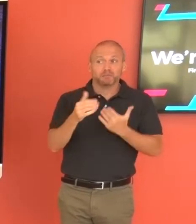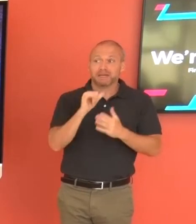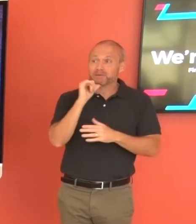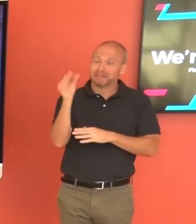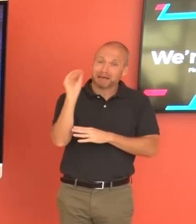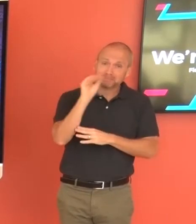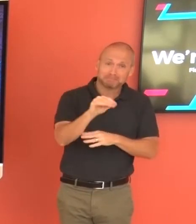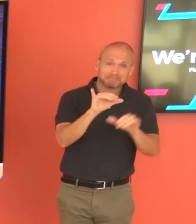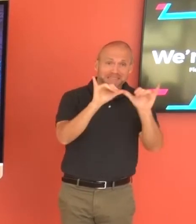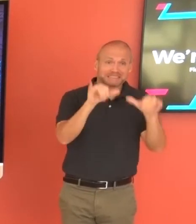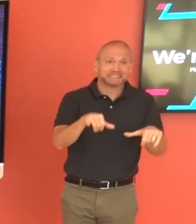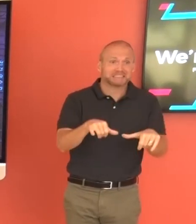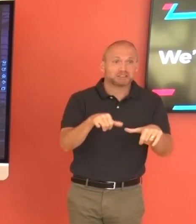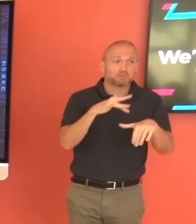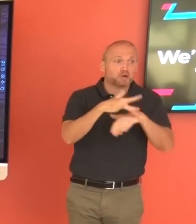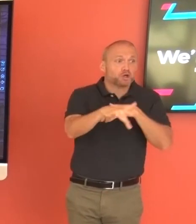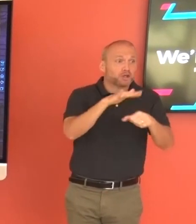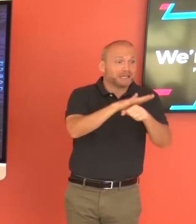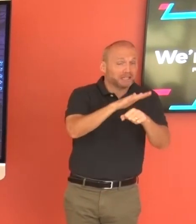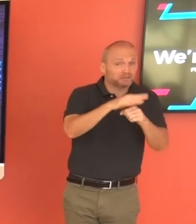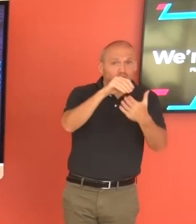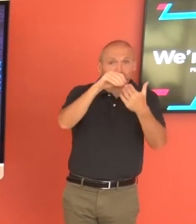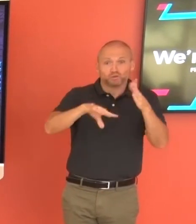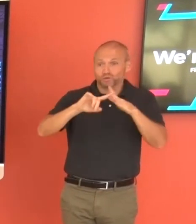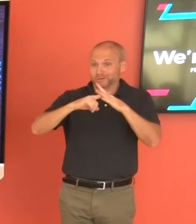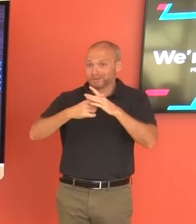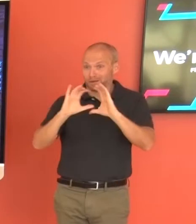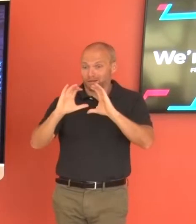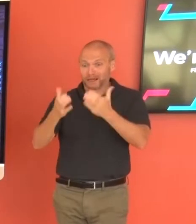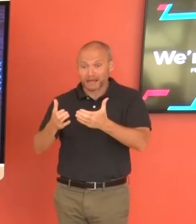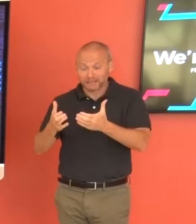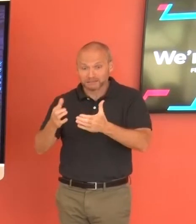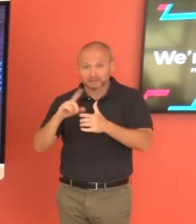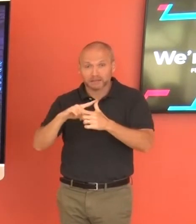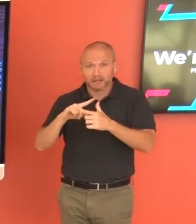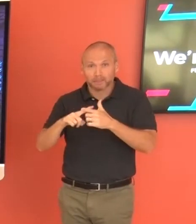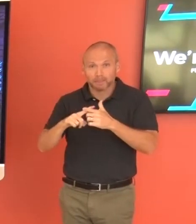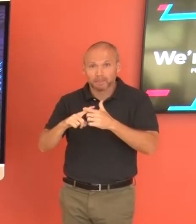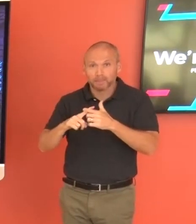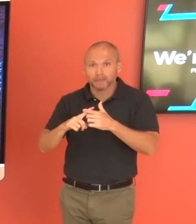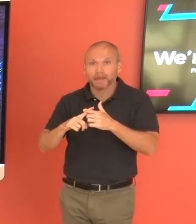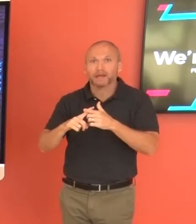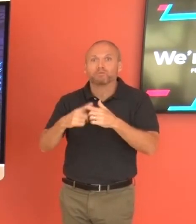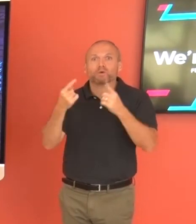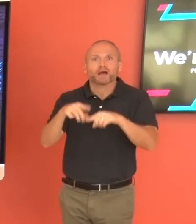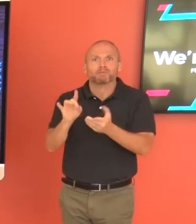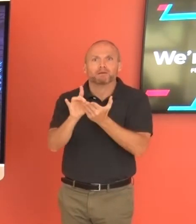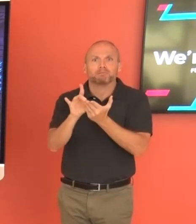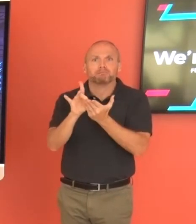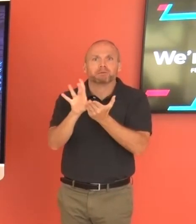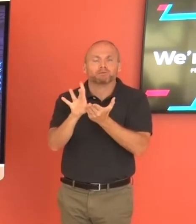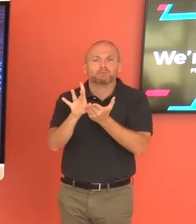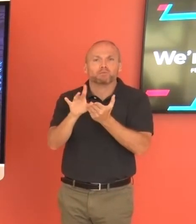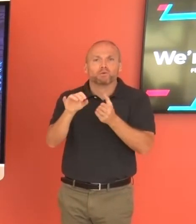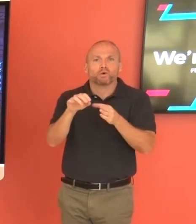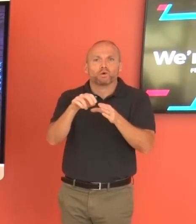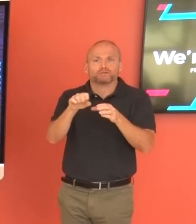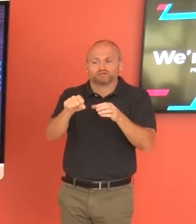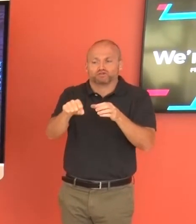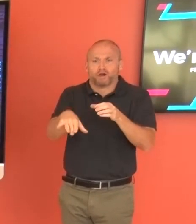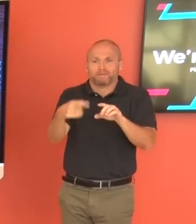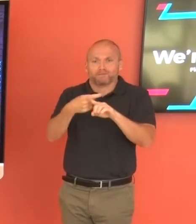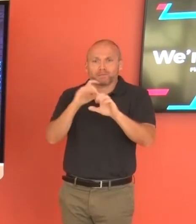system soon enough, that student starts that class, and then all of a sudden that student gets kicked out of that class or dropped from that